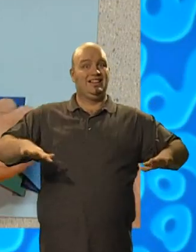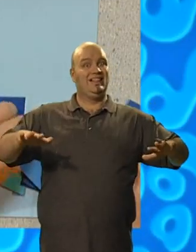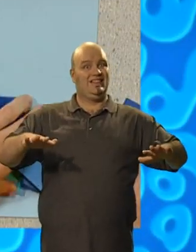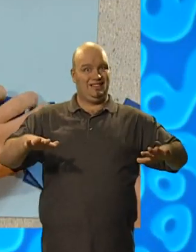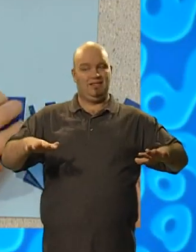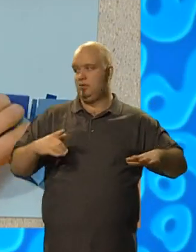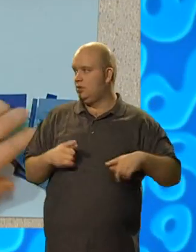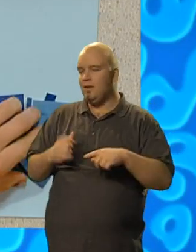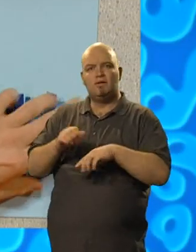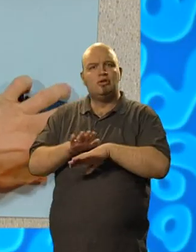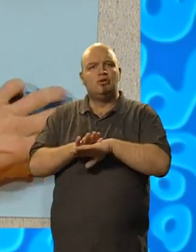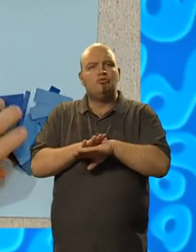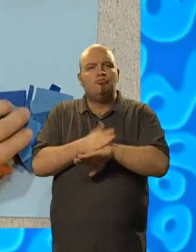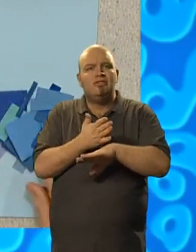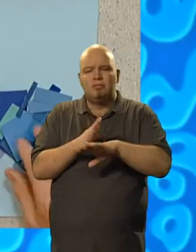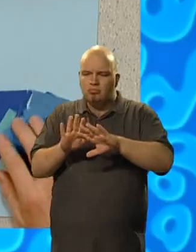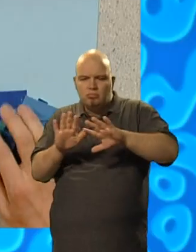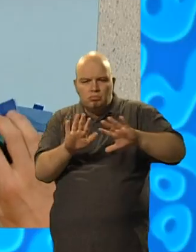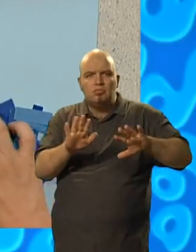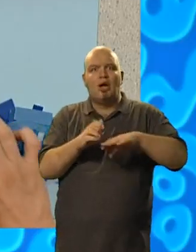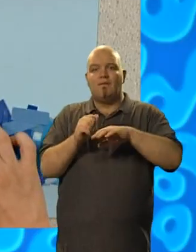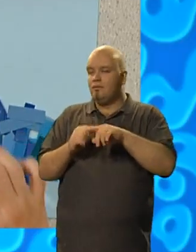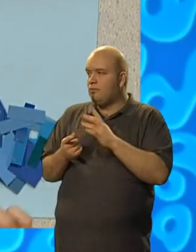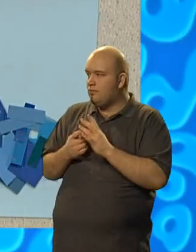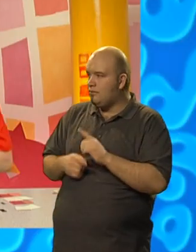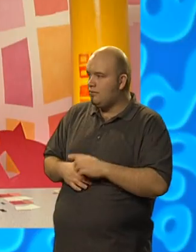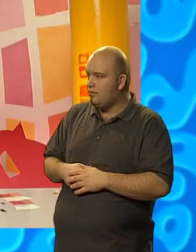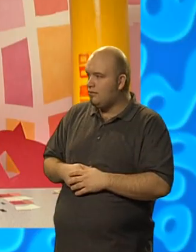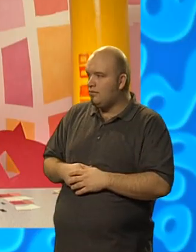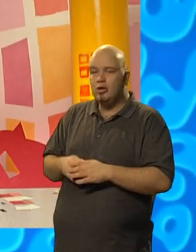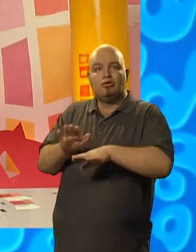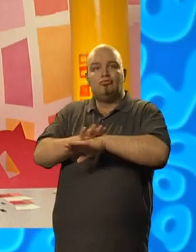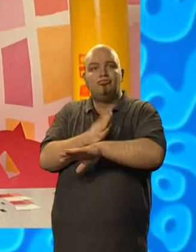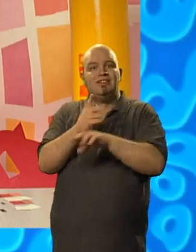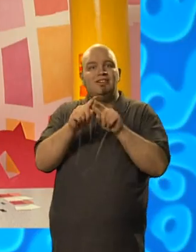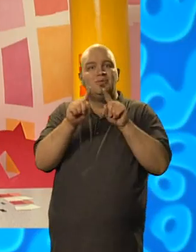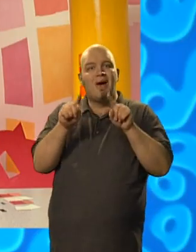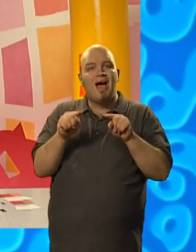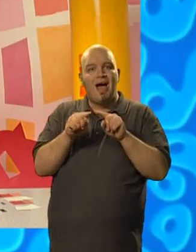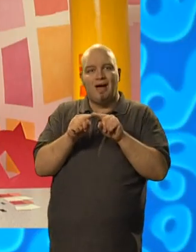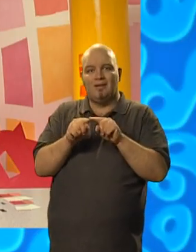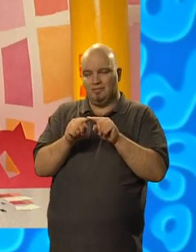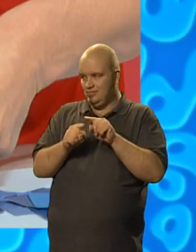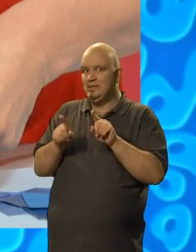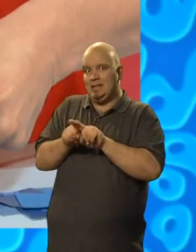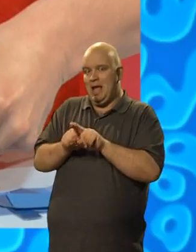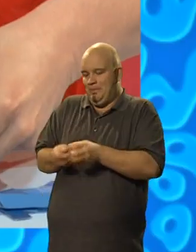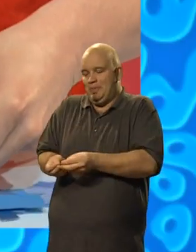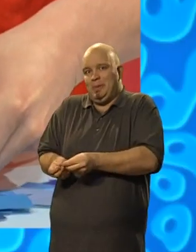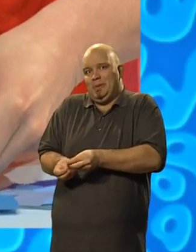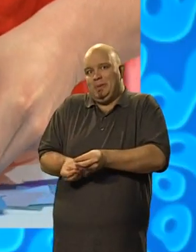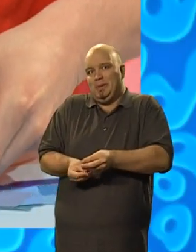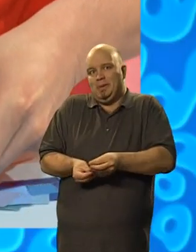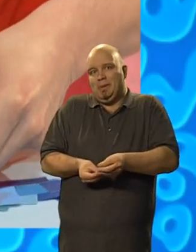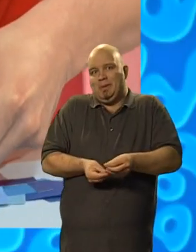it looks like the sea. Put them all on the page, and if I get some green squares and do the same,